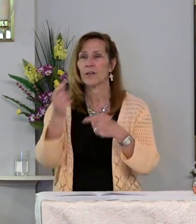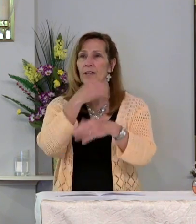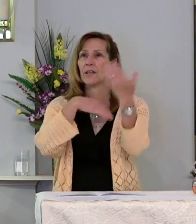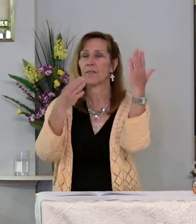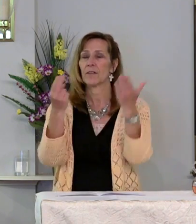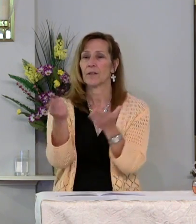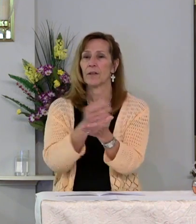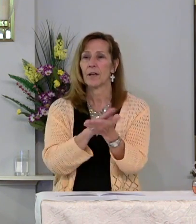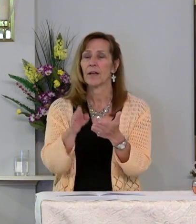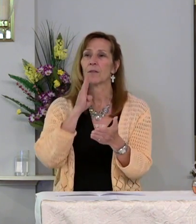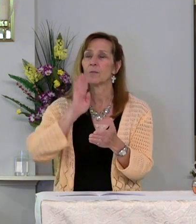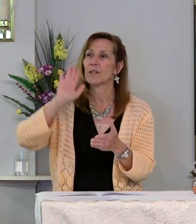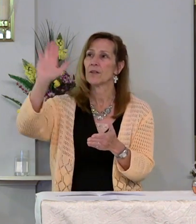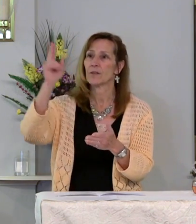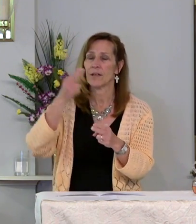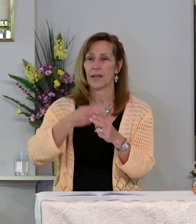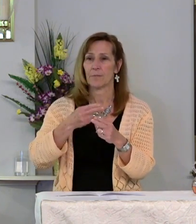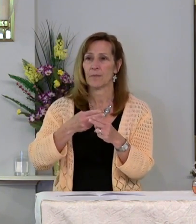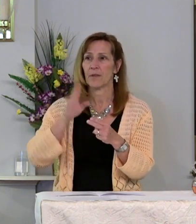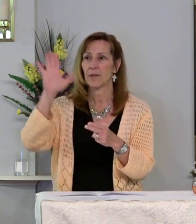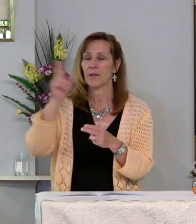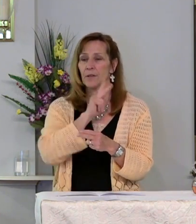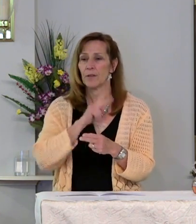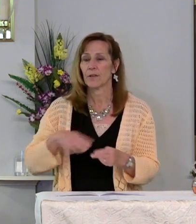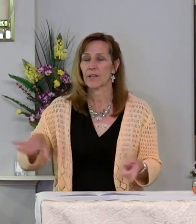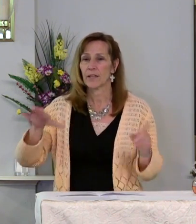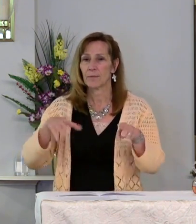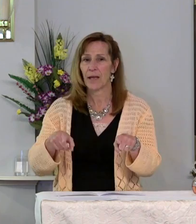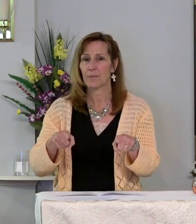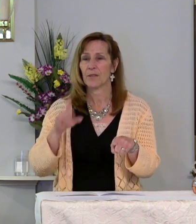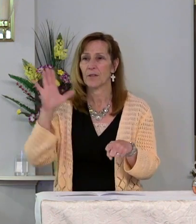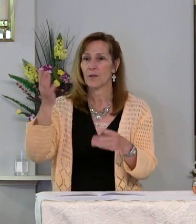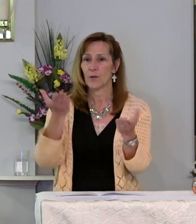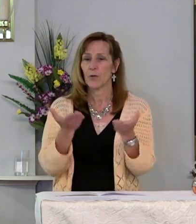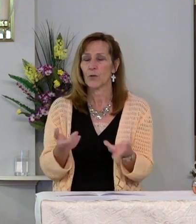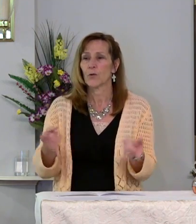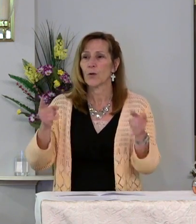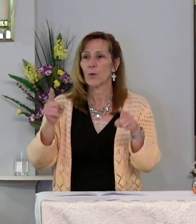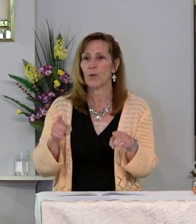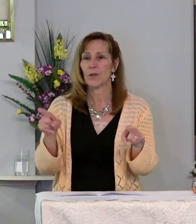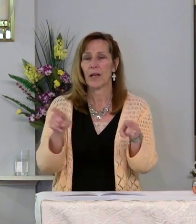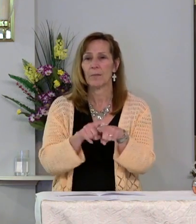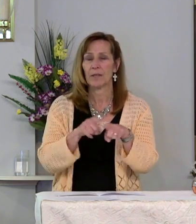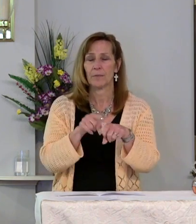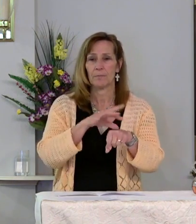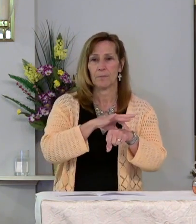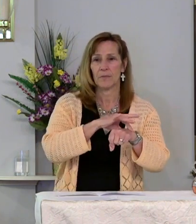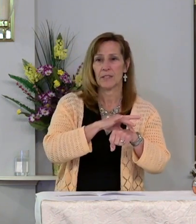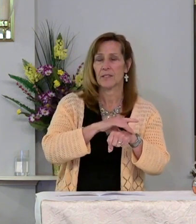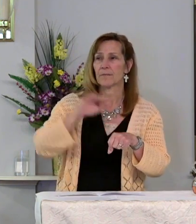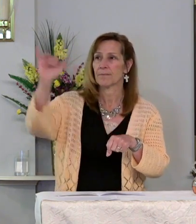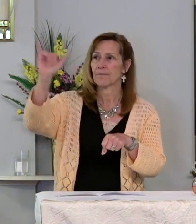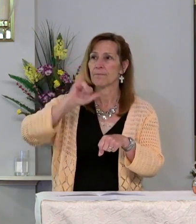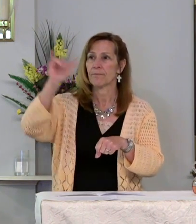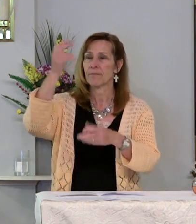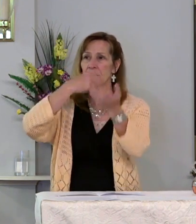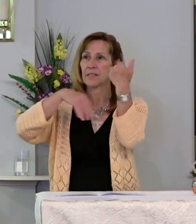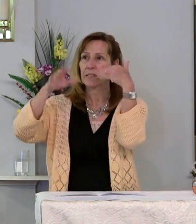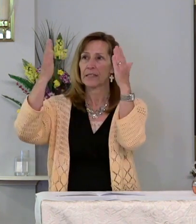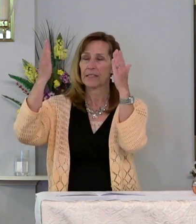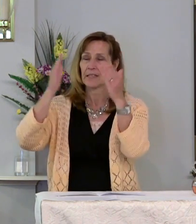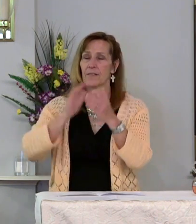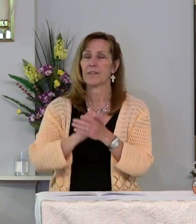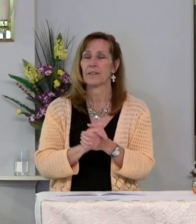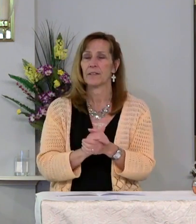art in heaven, hallowed be thy name. Thy kingdom come, thy will be done, on earth